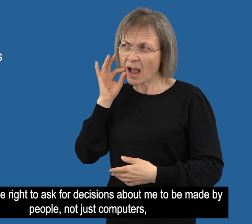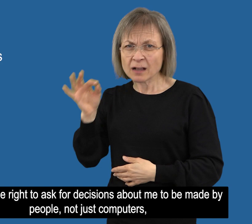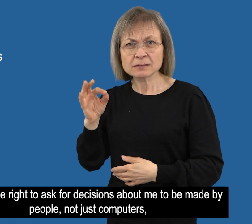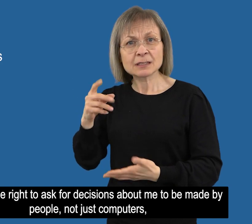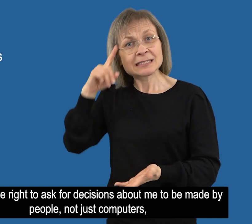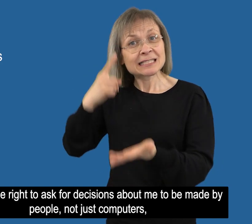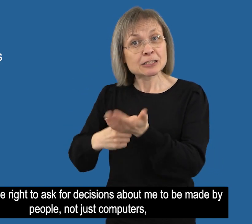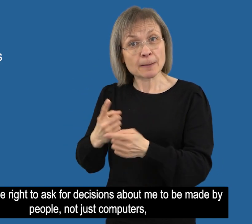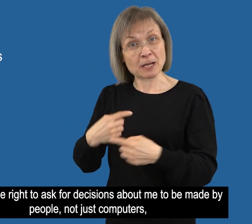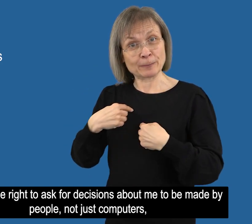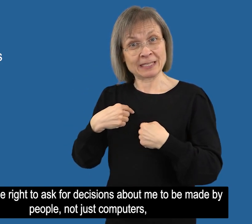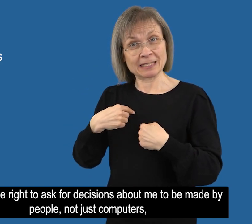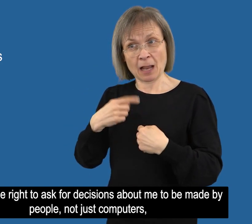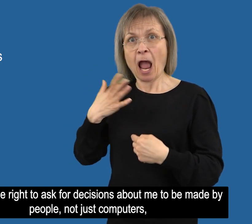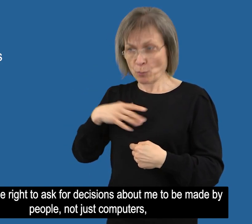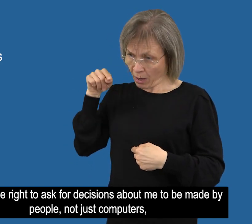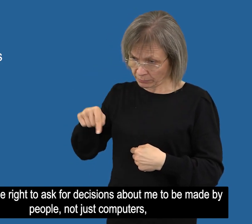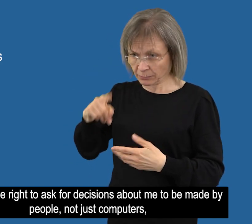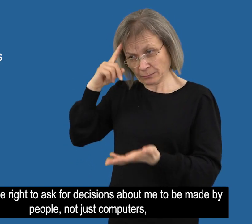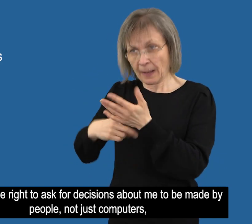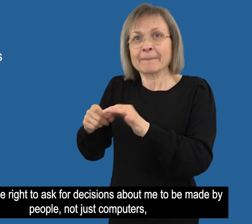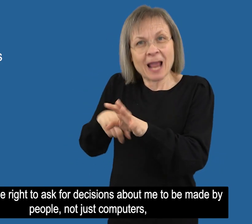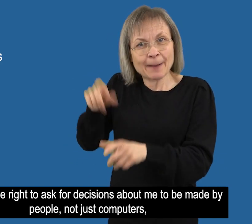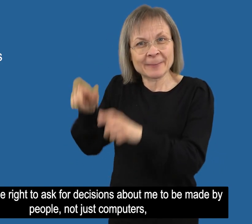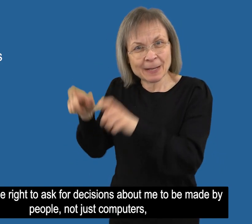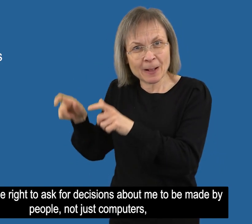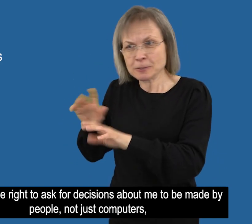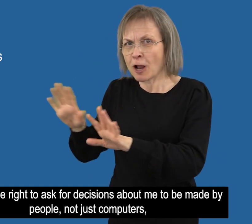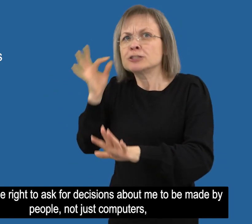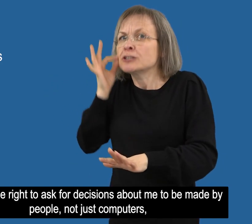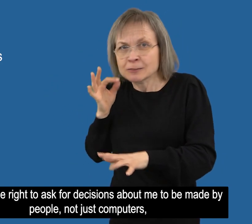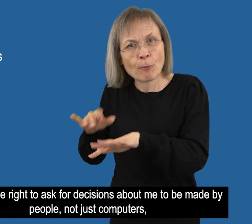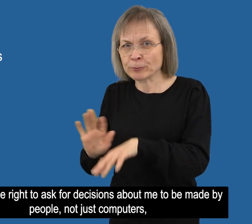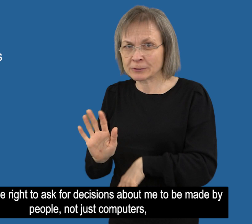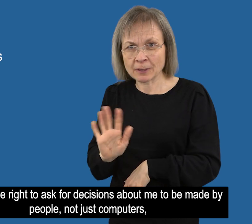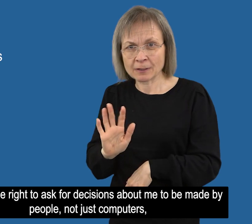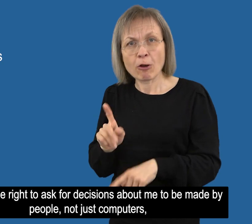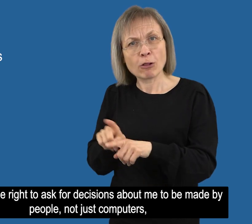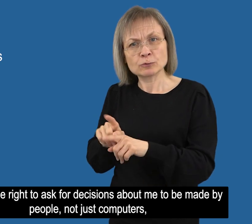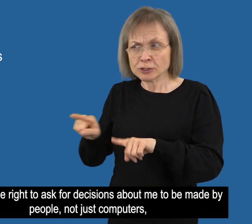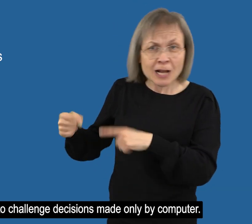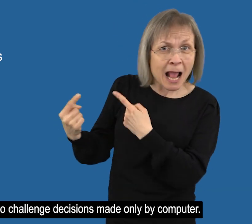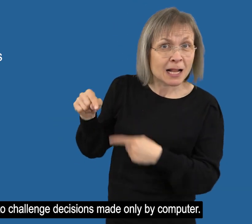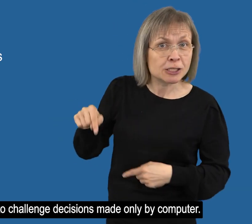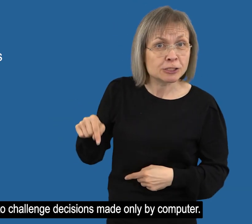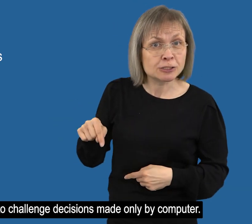I have the right to ask for decisions about me to be made by people, not just computers, and to challenge decisions made only